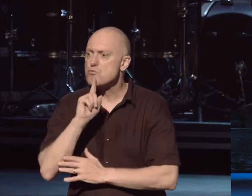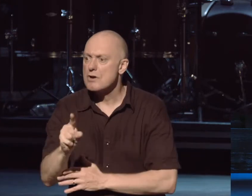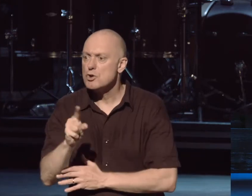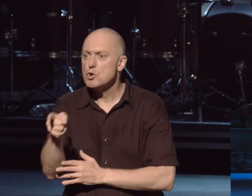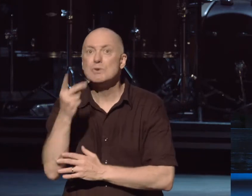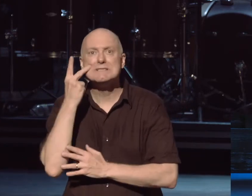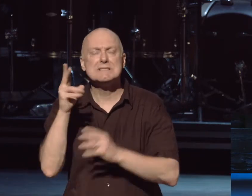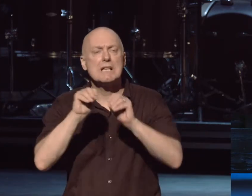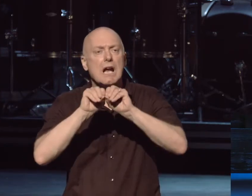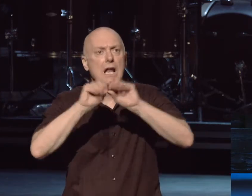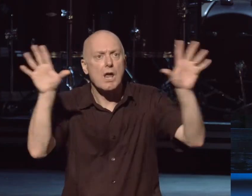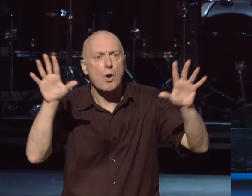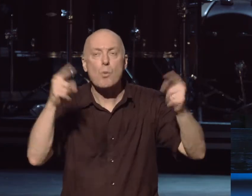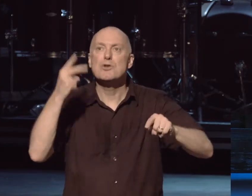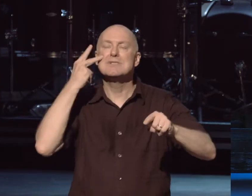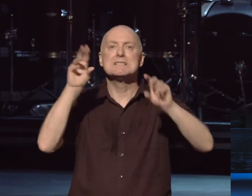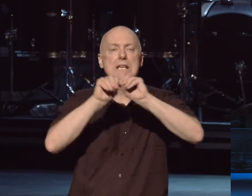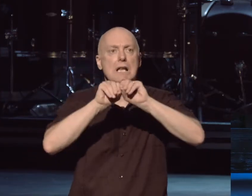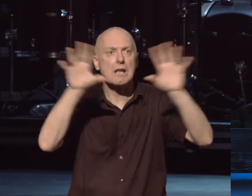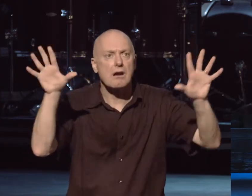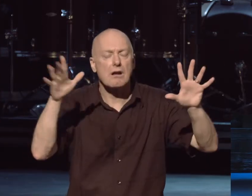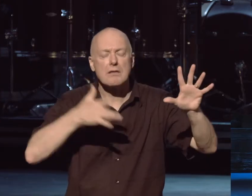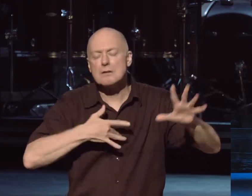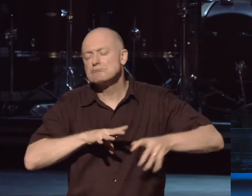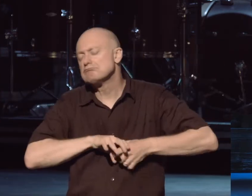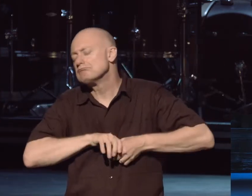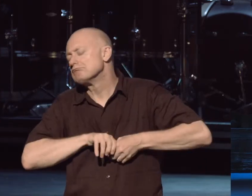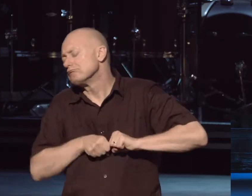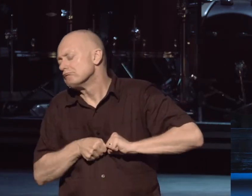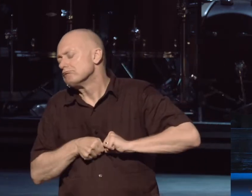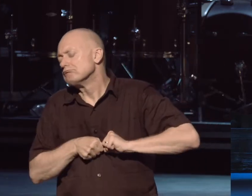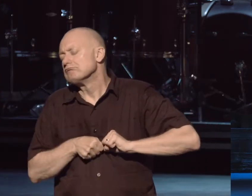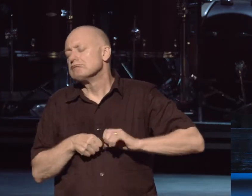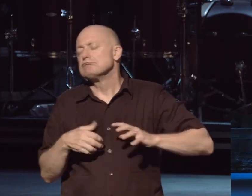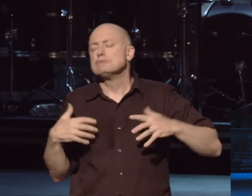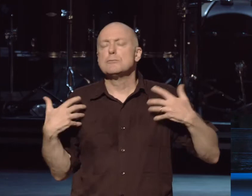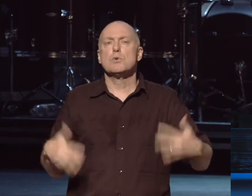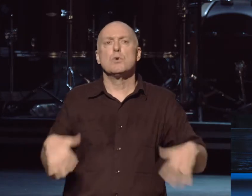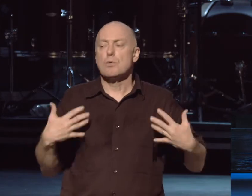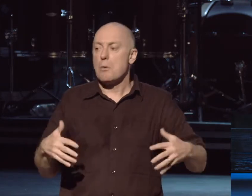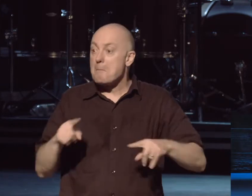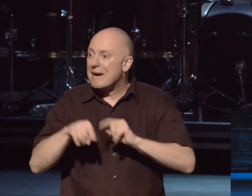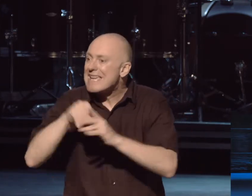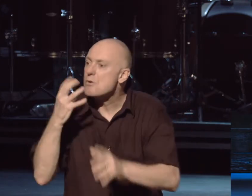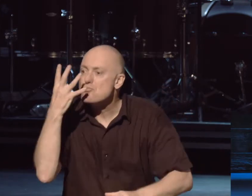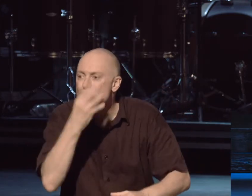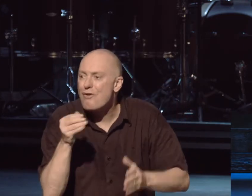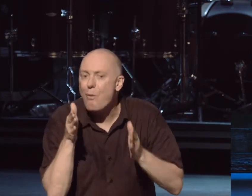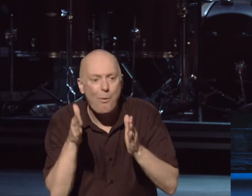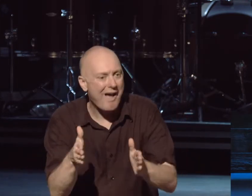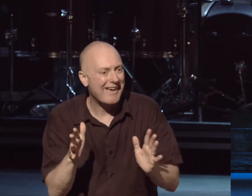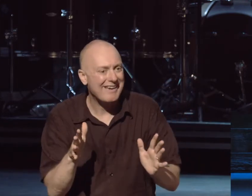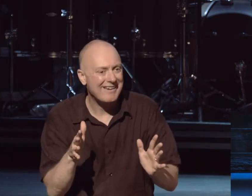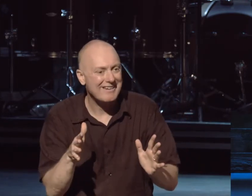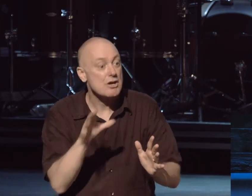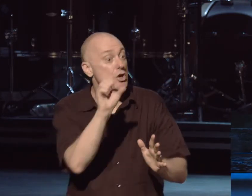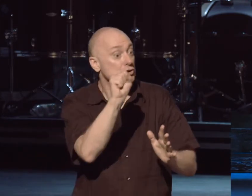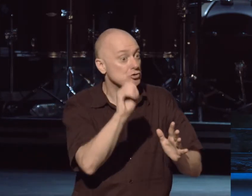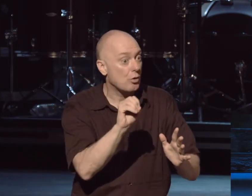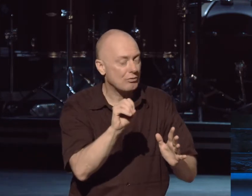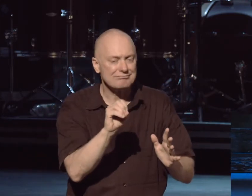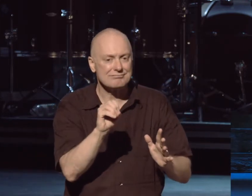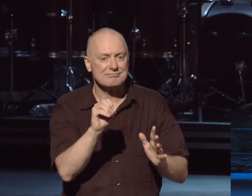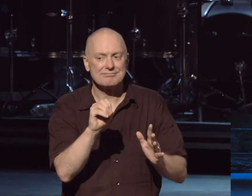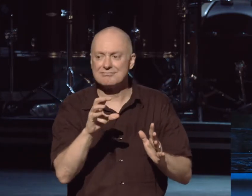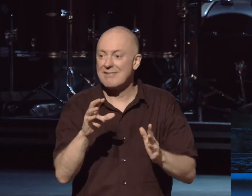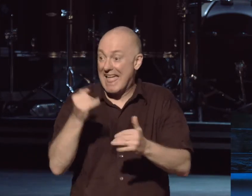and when you see so clearly, it breaks you, it humbles you, it crushes you beautifully, though. beautifully. And in so much so, at the end of verse